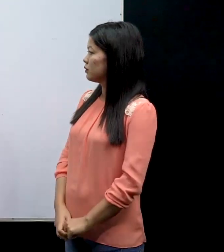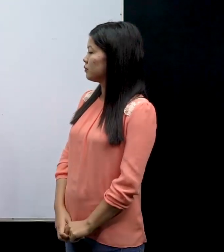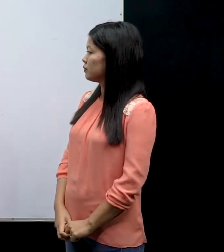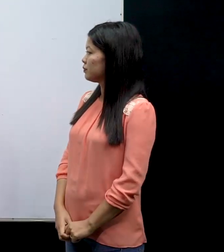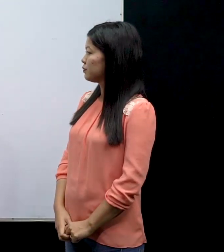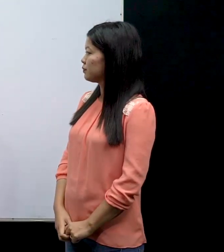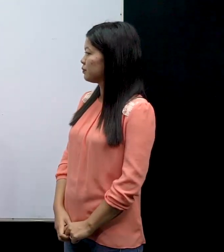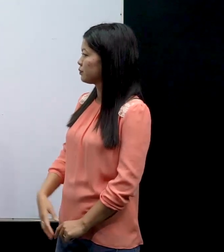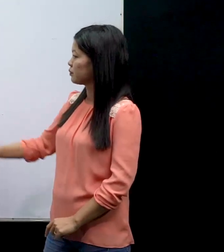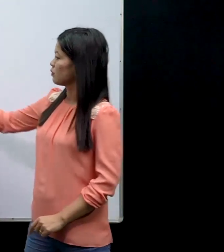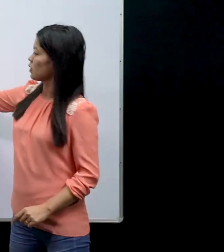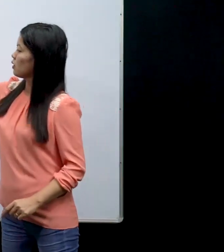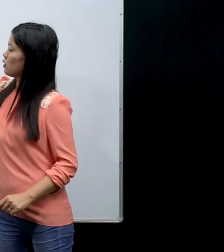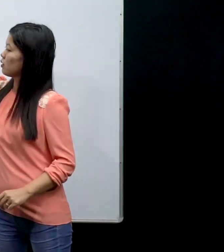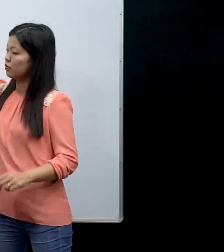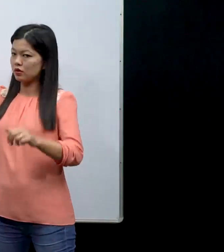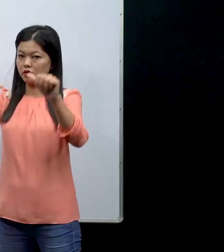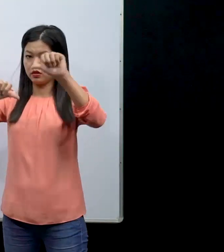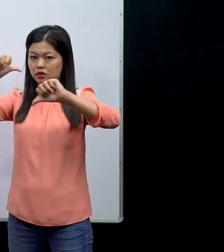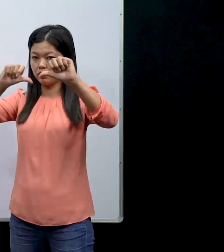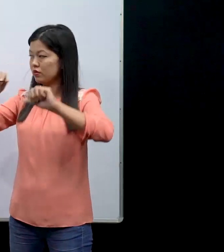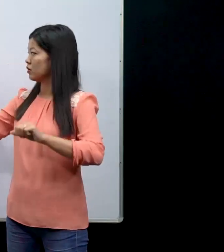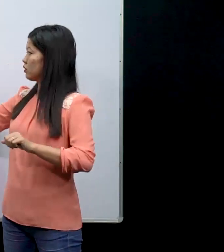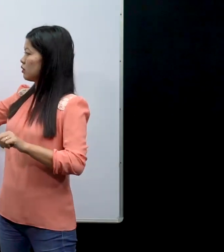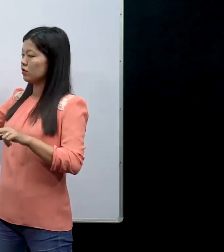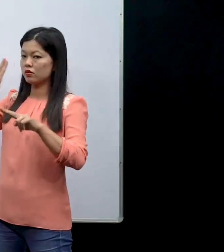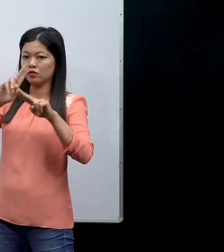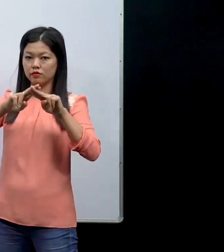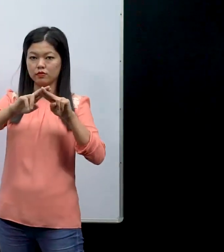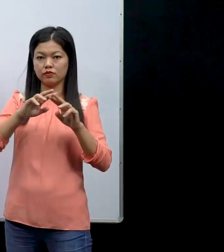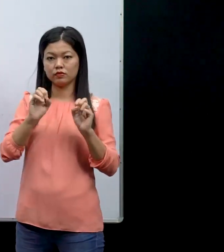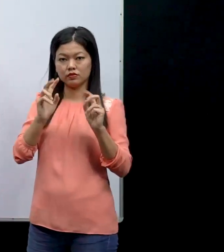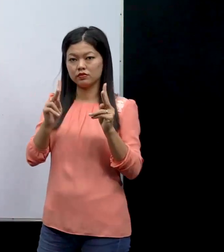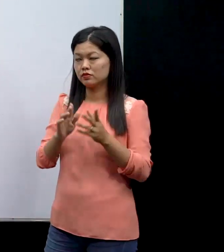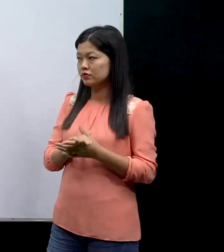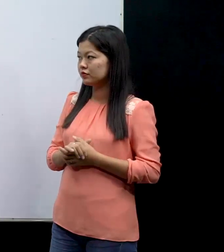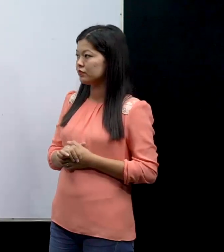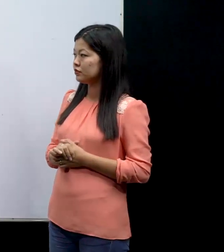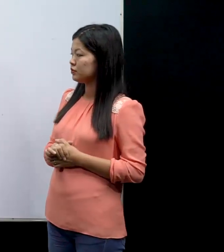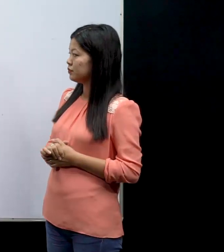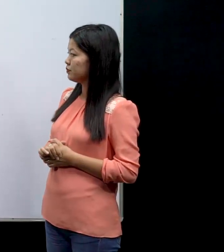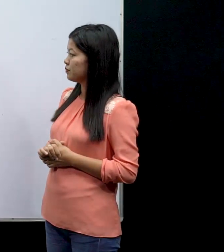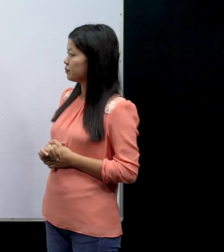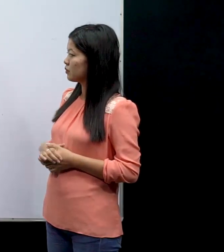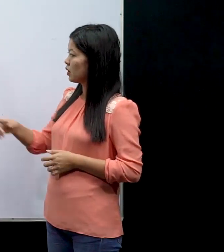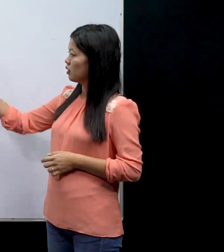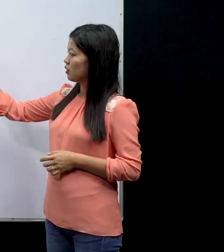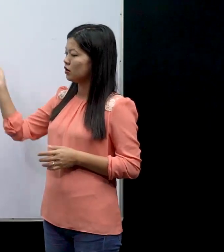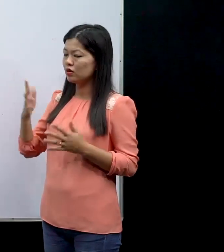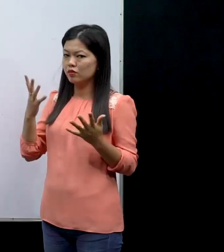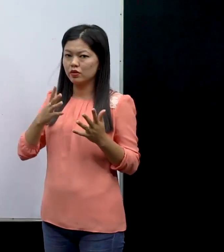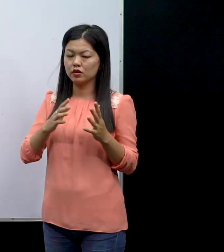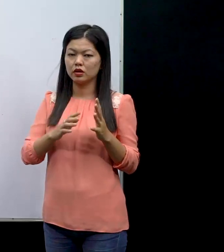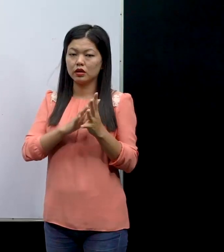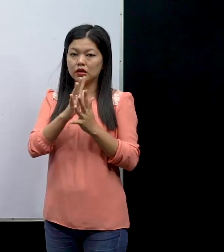And what is this chemical formula? It is the symbolic representation, okay? Symbolic representation of